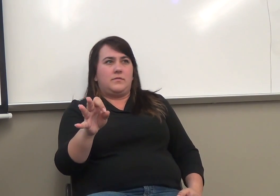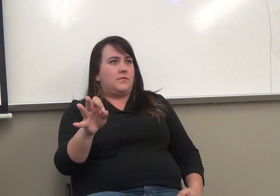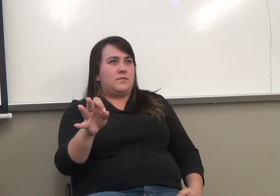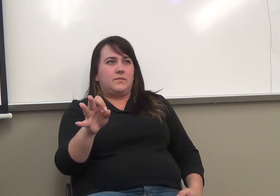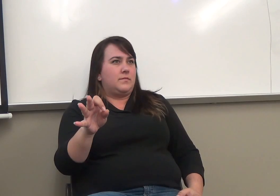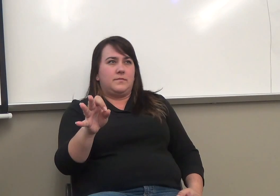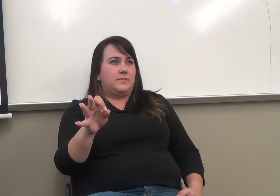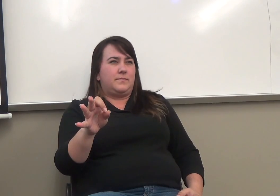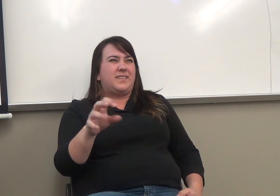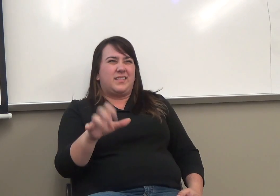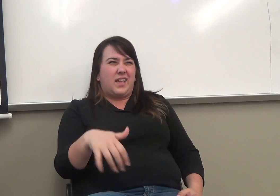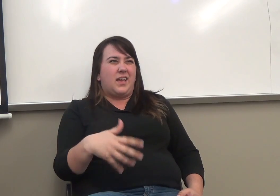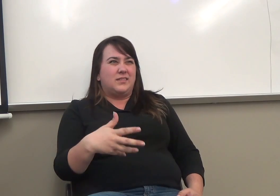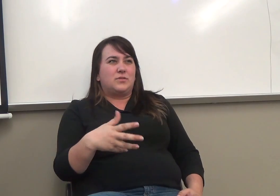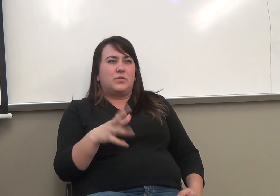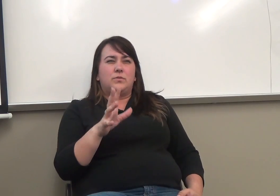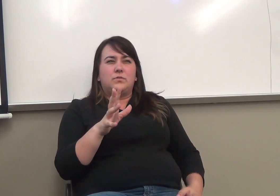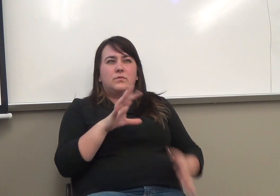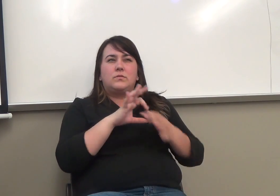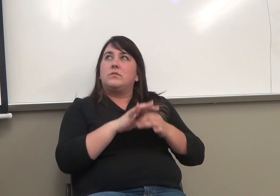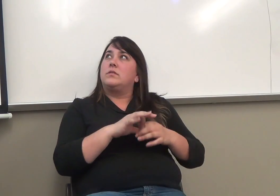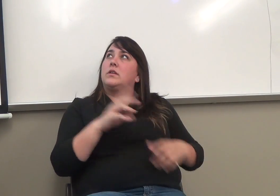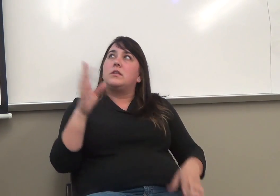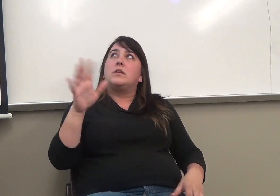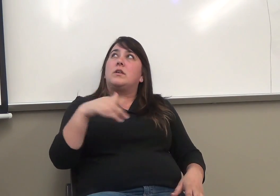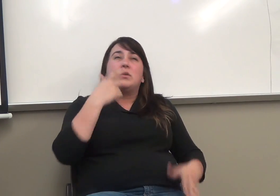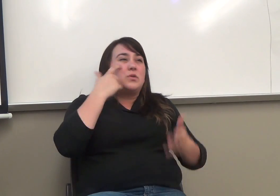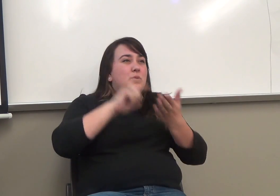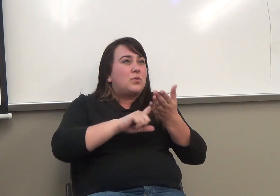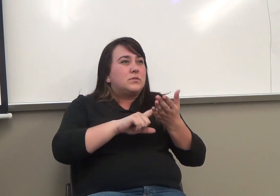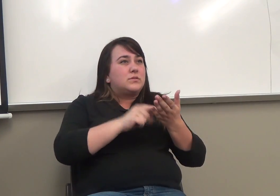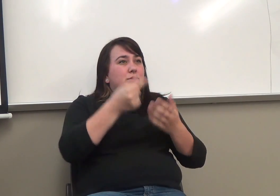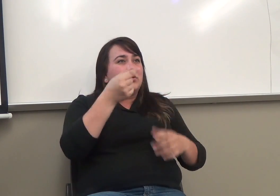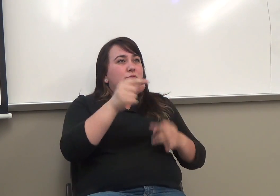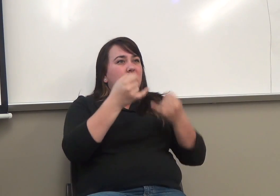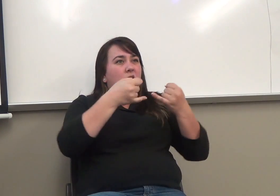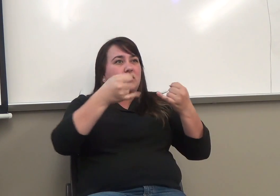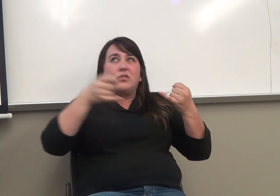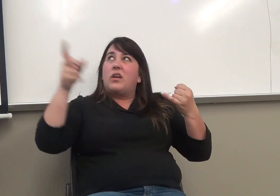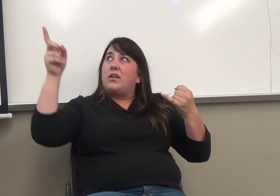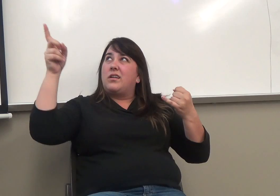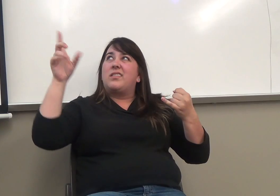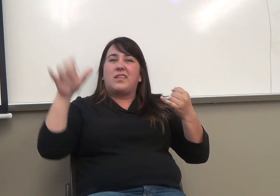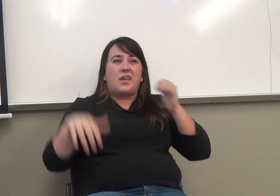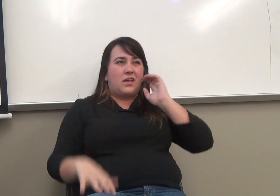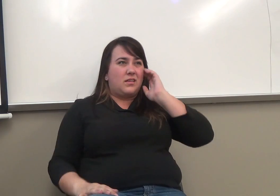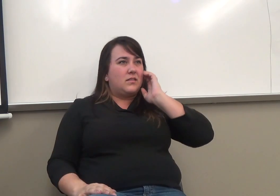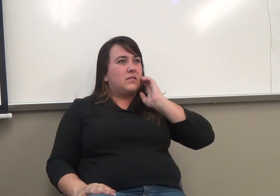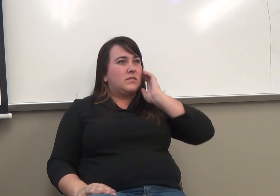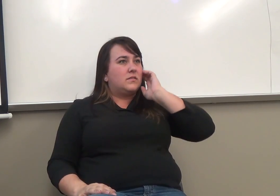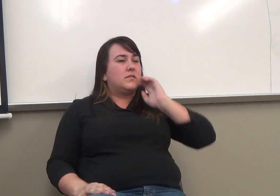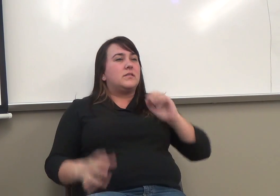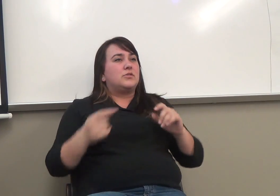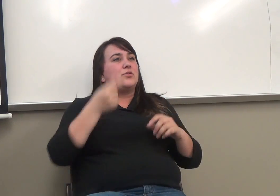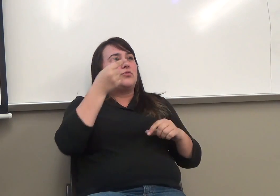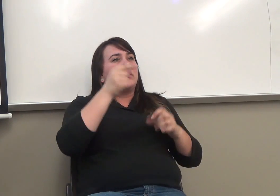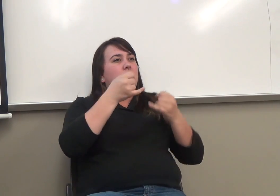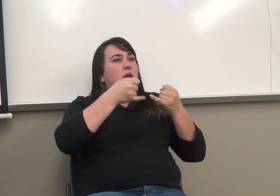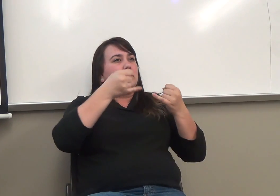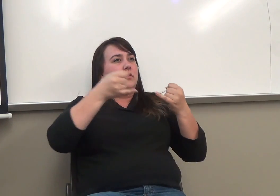doing here? What is the little green underline mean in Microsoft Word? People who use Microsoft Word. There's a green underline, a red